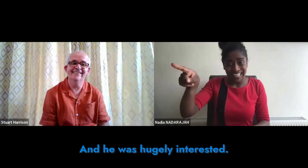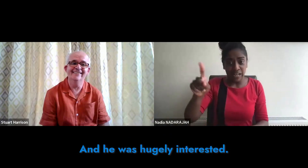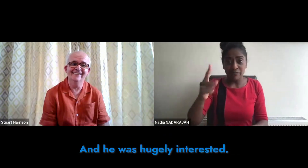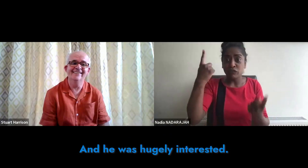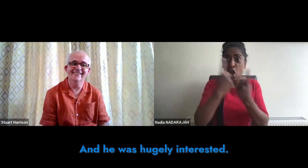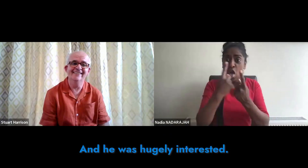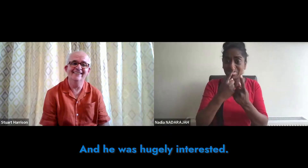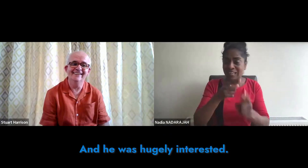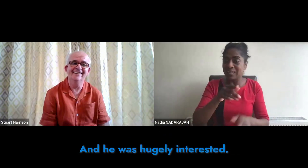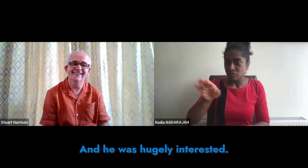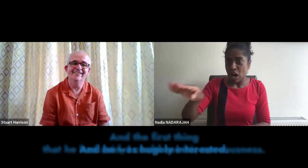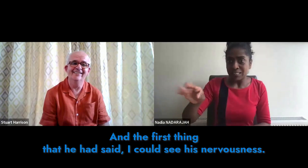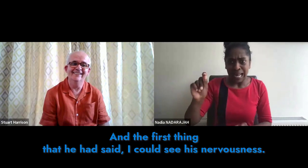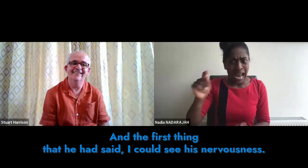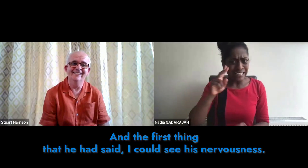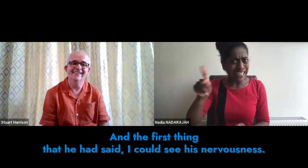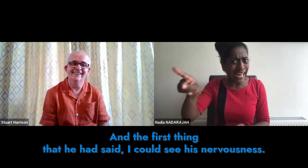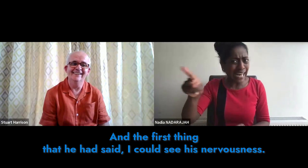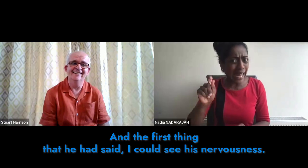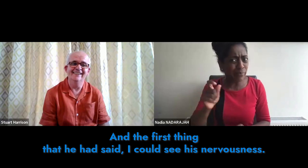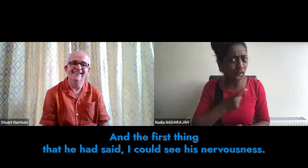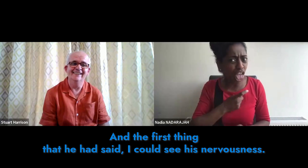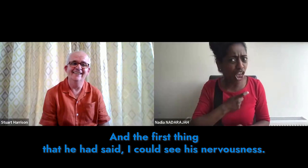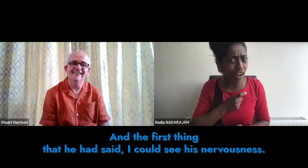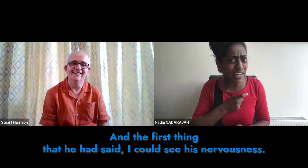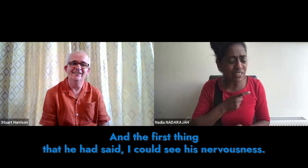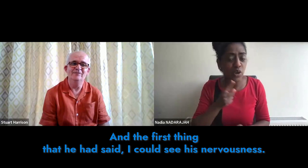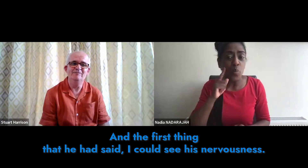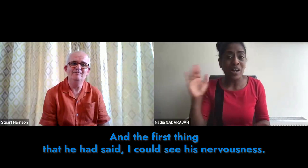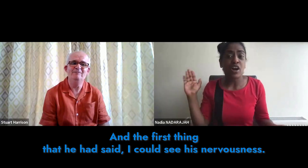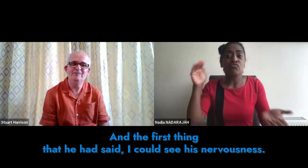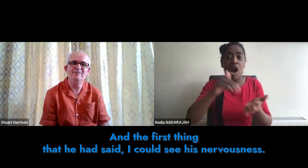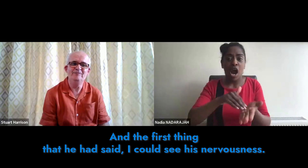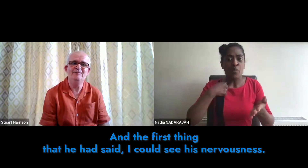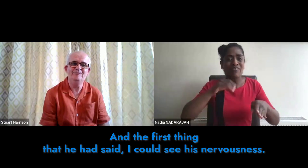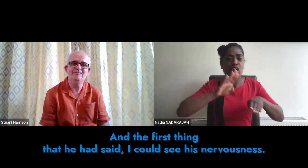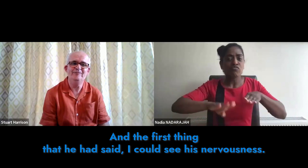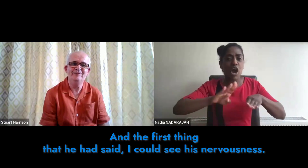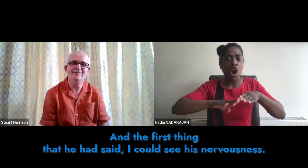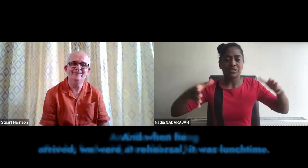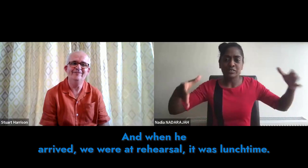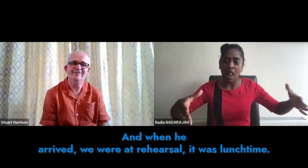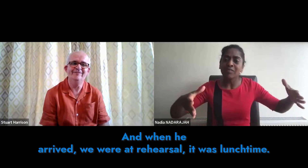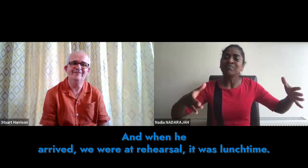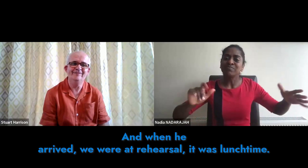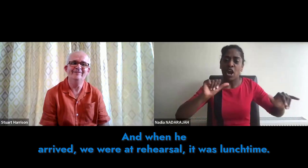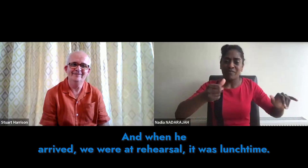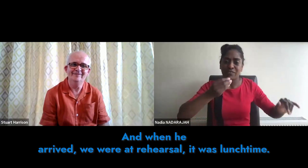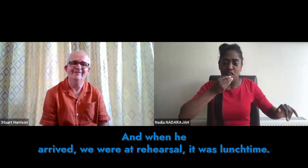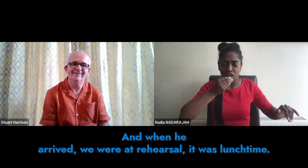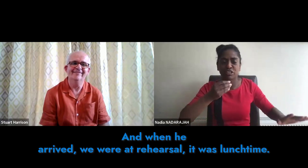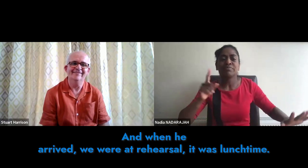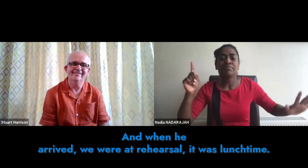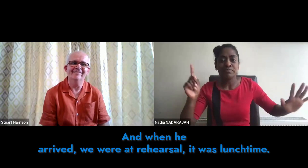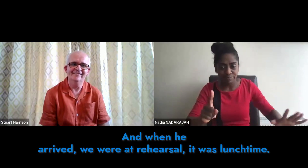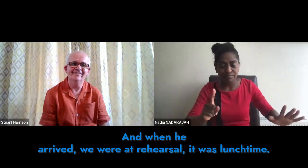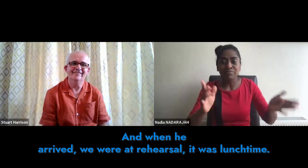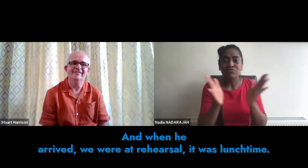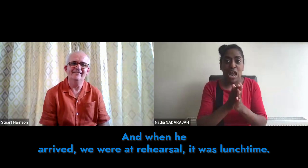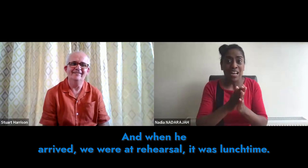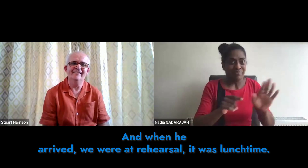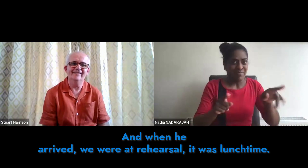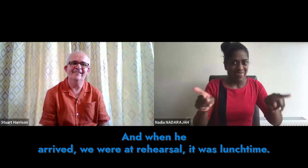was hugely interested. And the first thing that he had said, I could see his nervousness. And when he arrived, we were